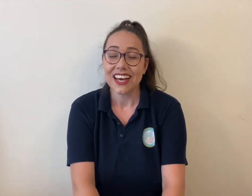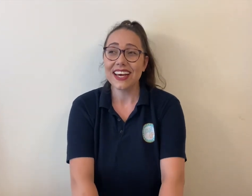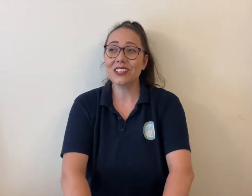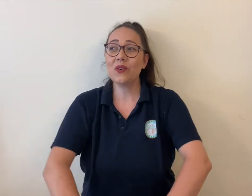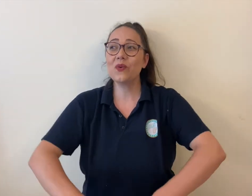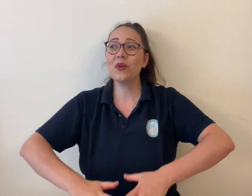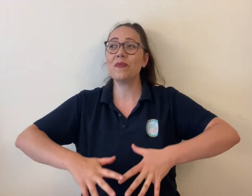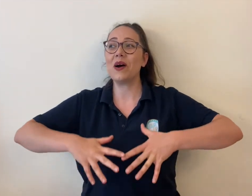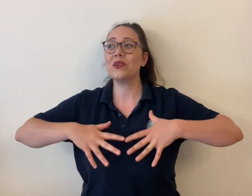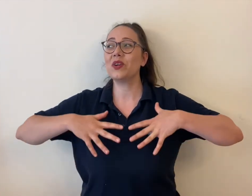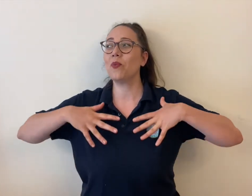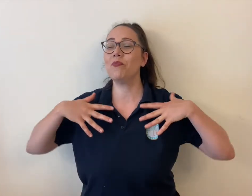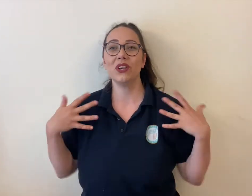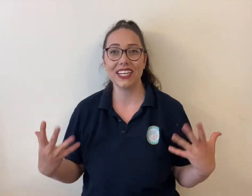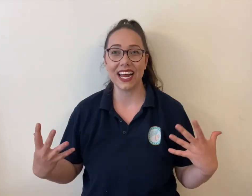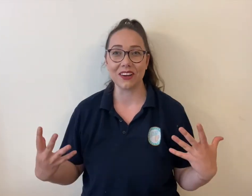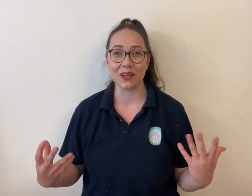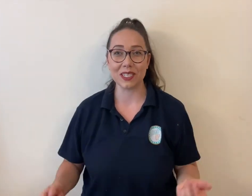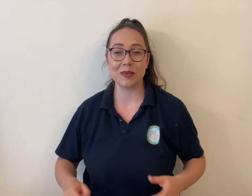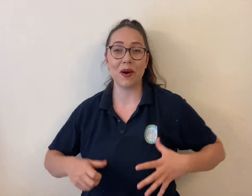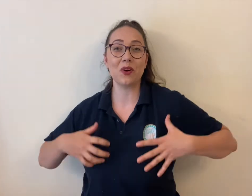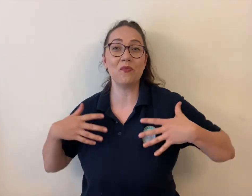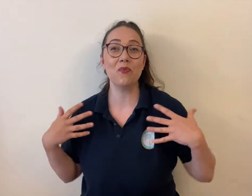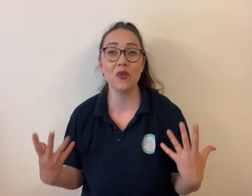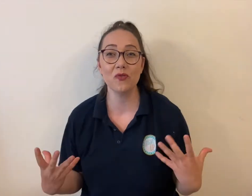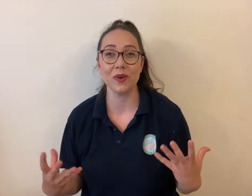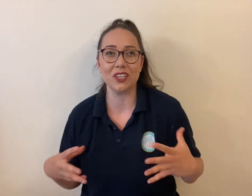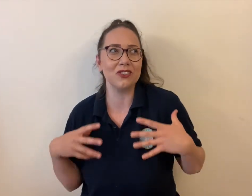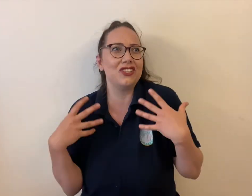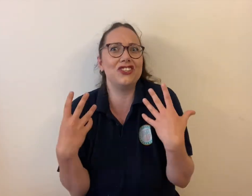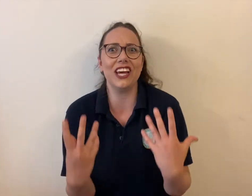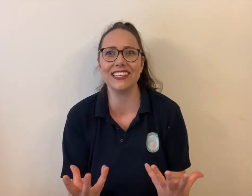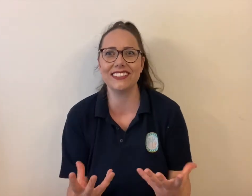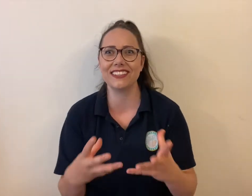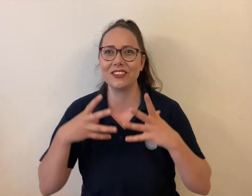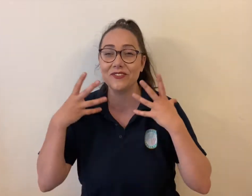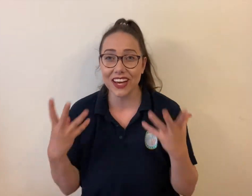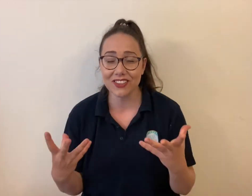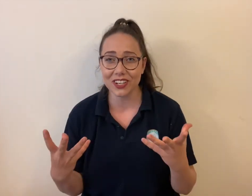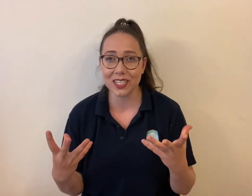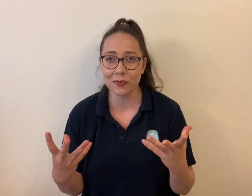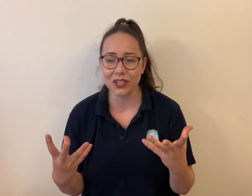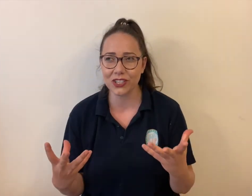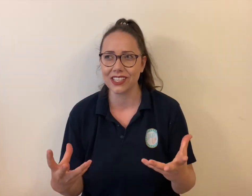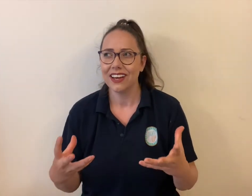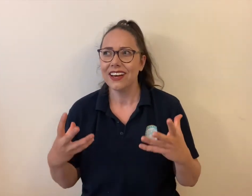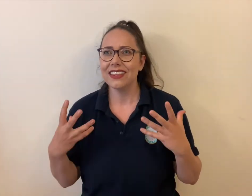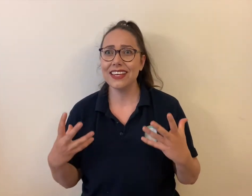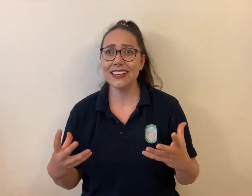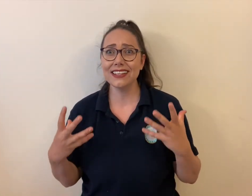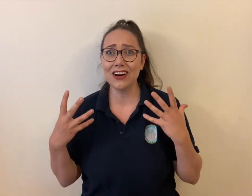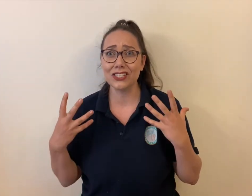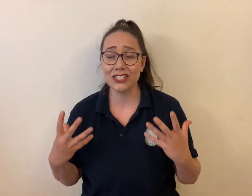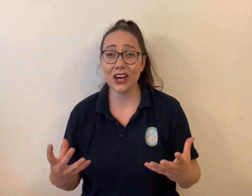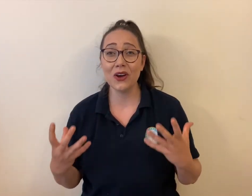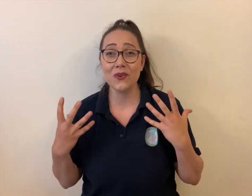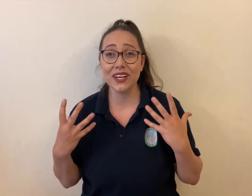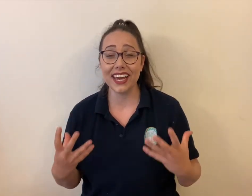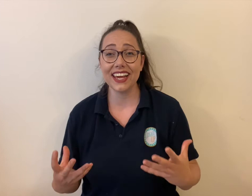It's all about your body language. It's about your movement, your gestures, your facial expressions. These are so key